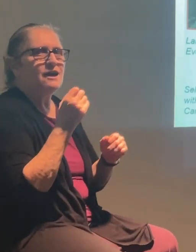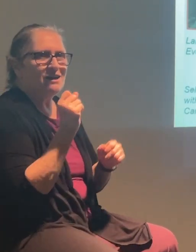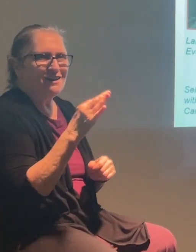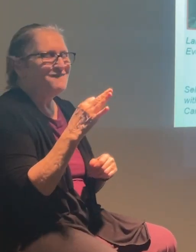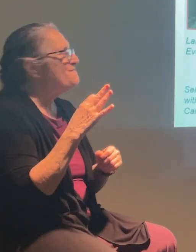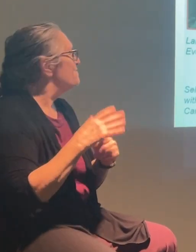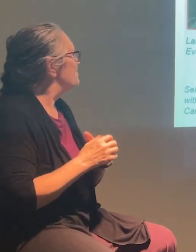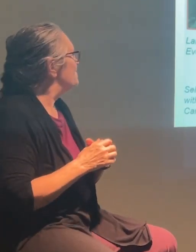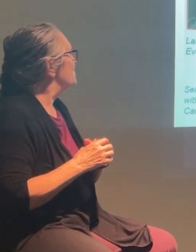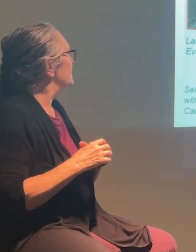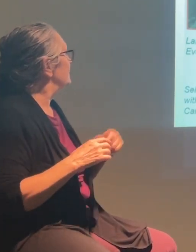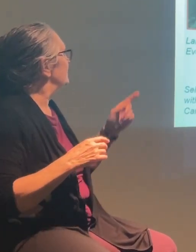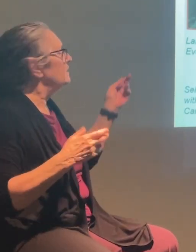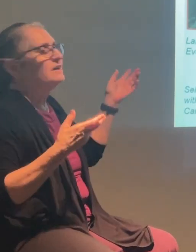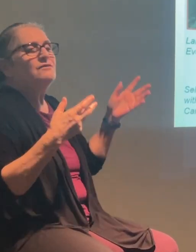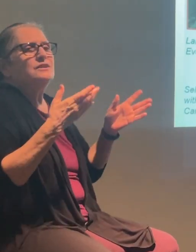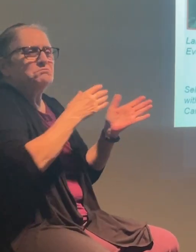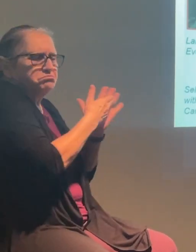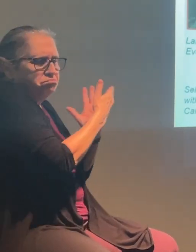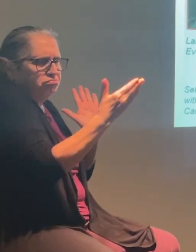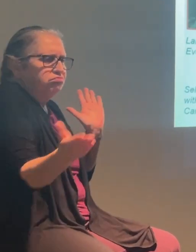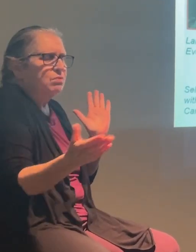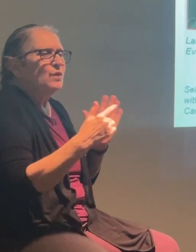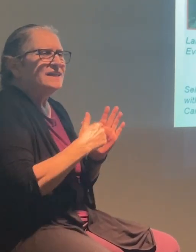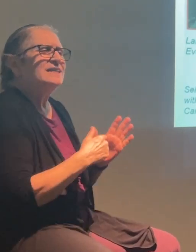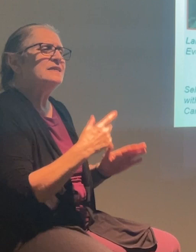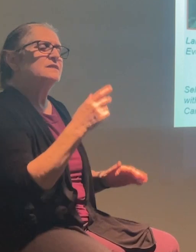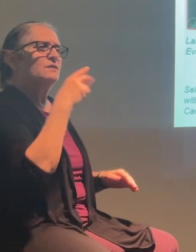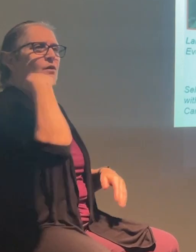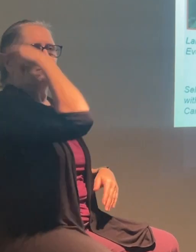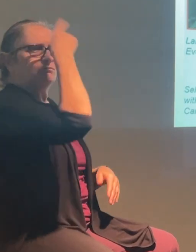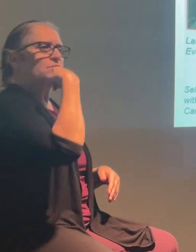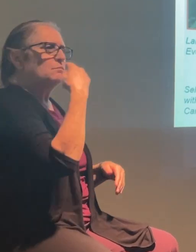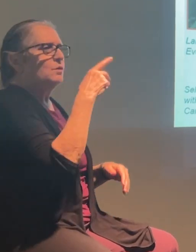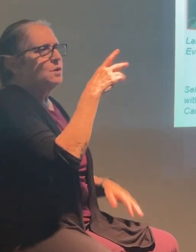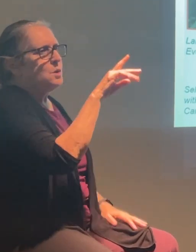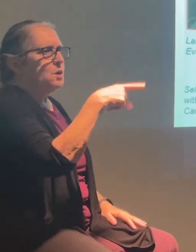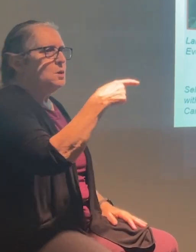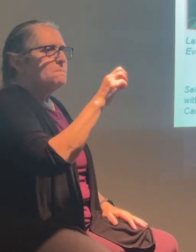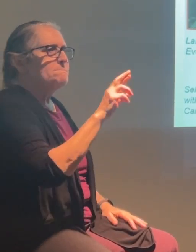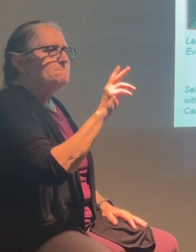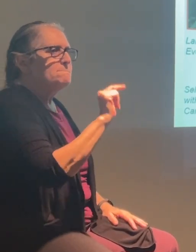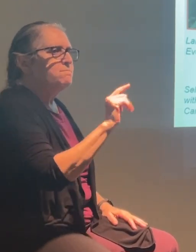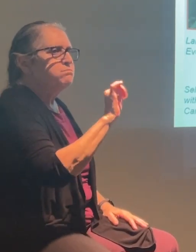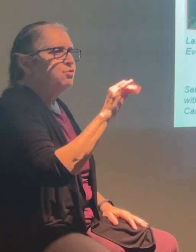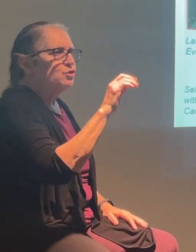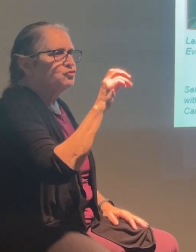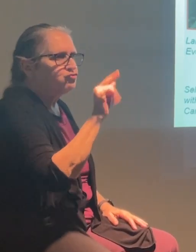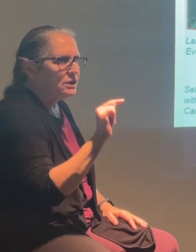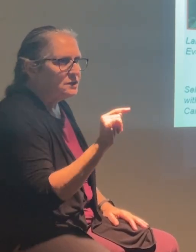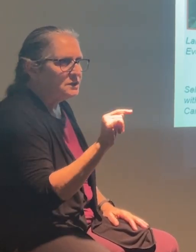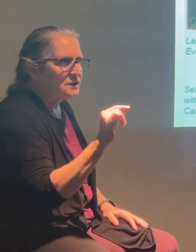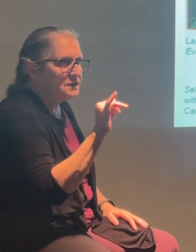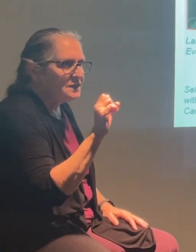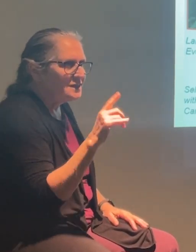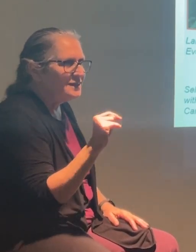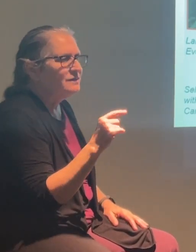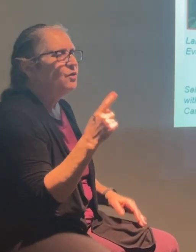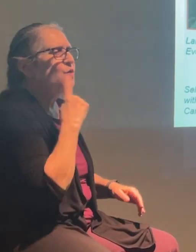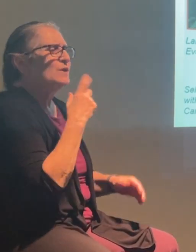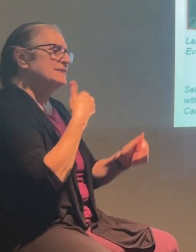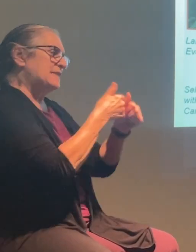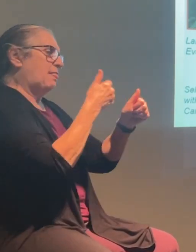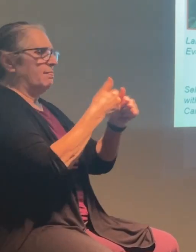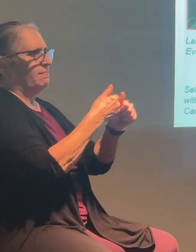of what Steichen is about. Portraitist, did a lot of self-portrait because every artist had to do them, but he would always change